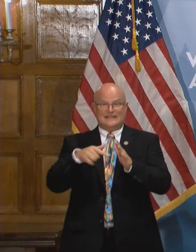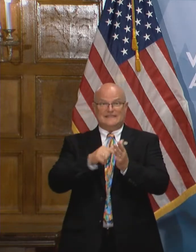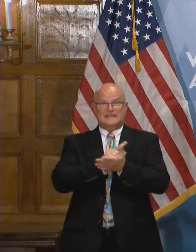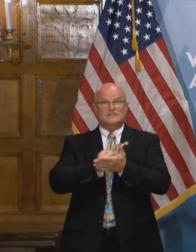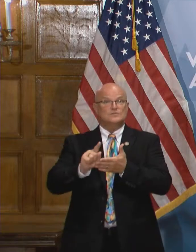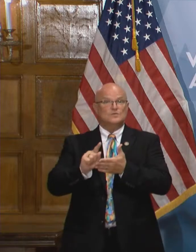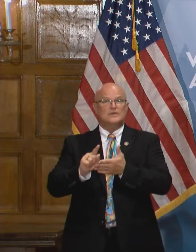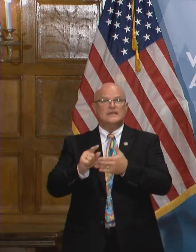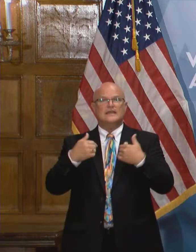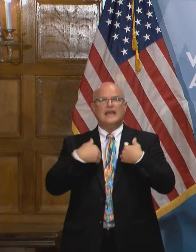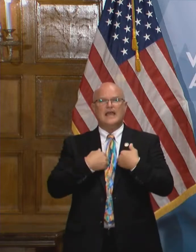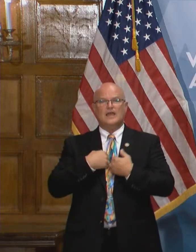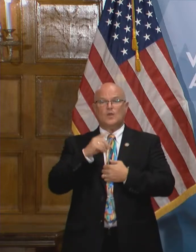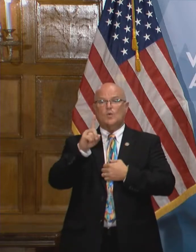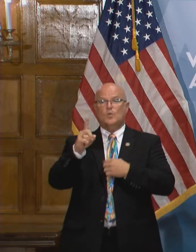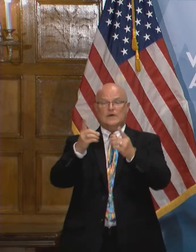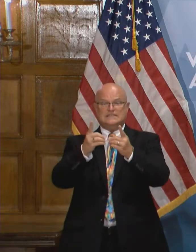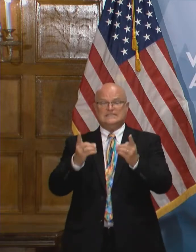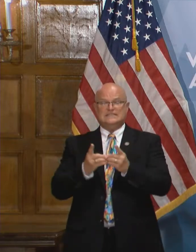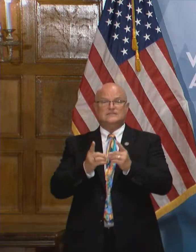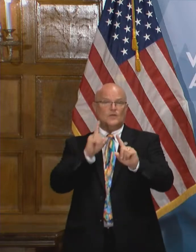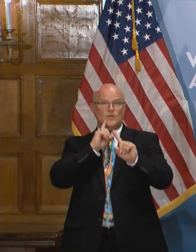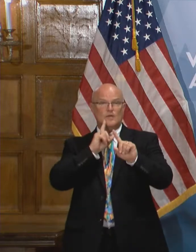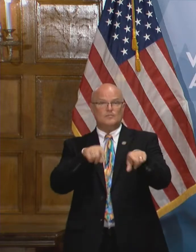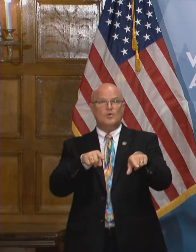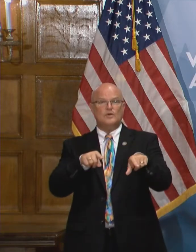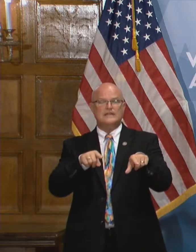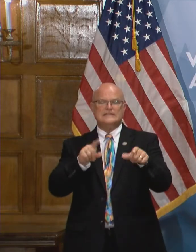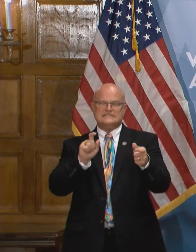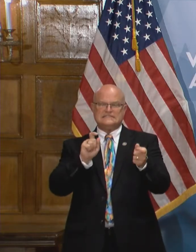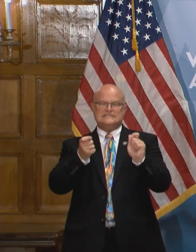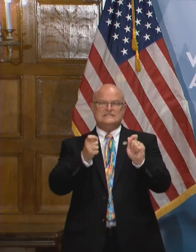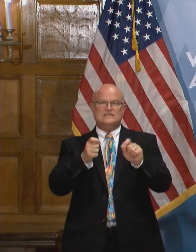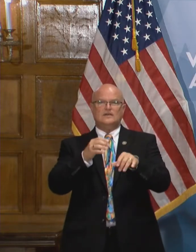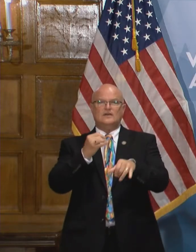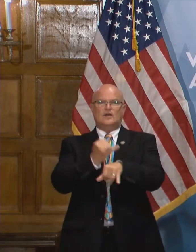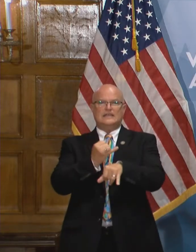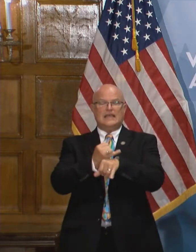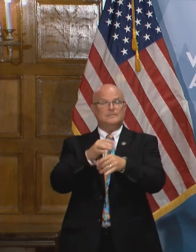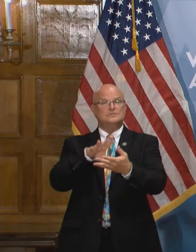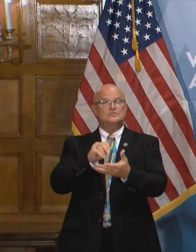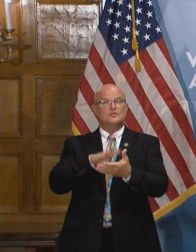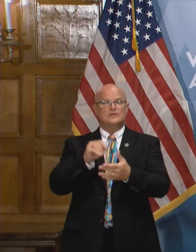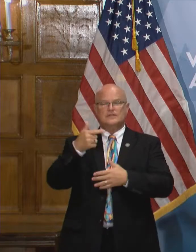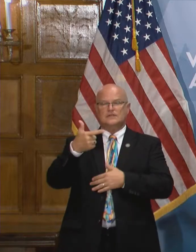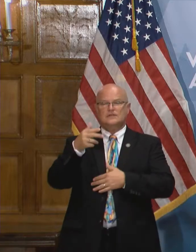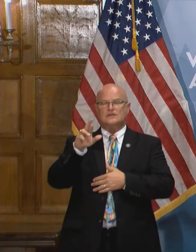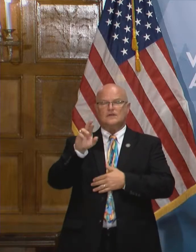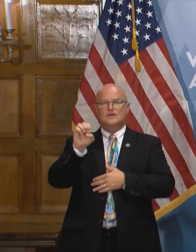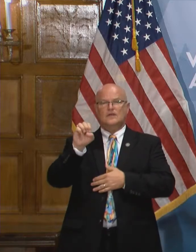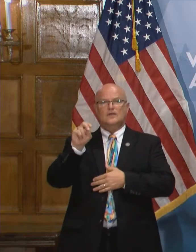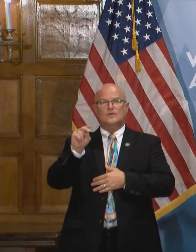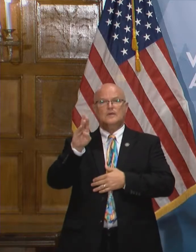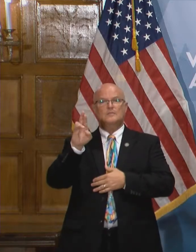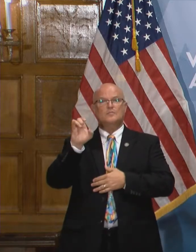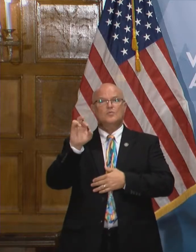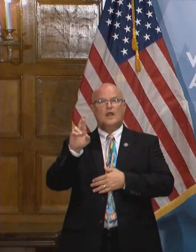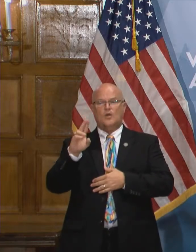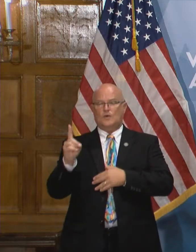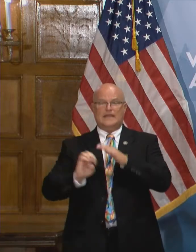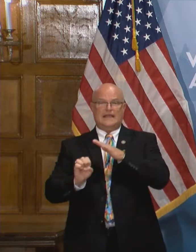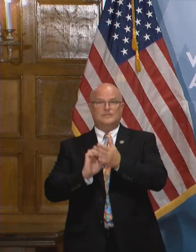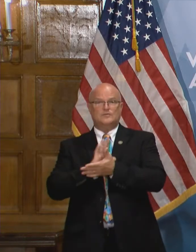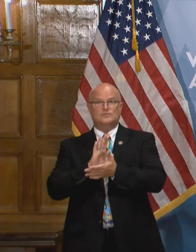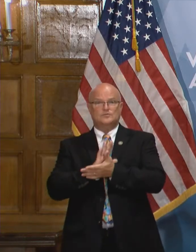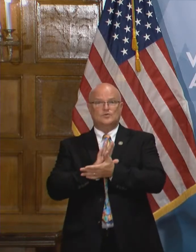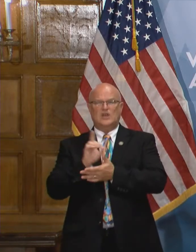week, we've had one district that has reported a modification of their on-site learning in Greenbrier, and it was one elementary school, and it was one grade